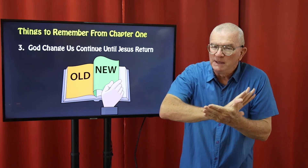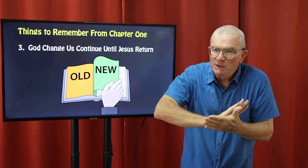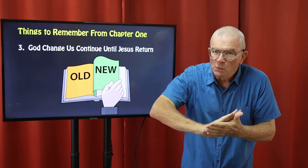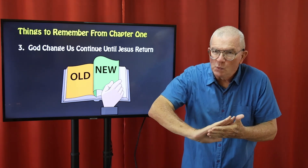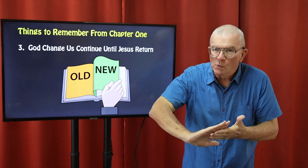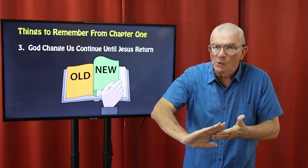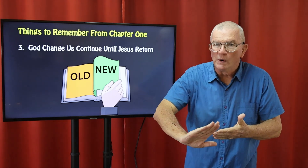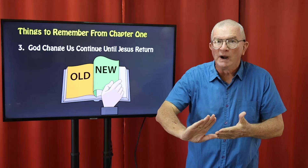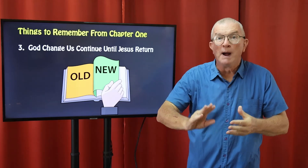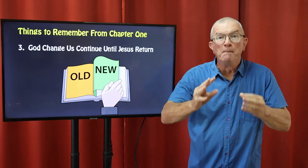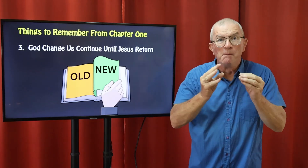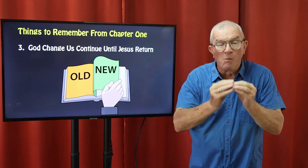more holy and pure.